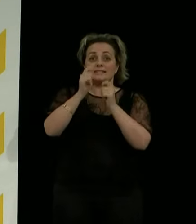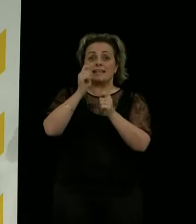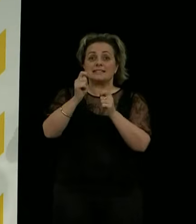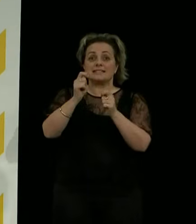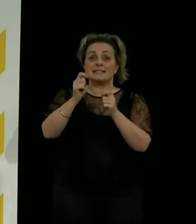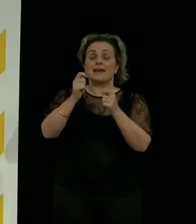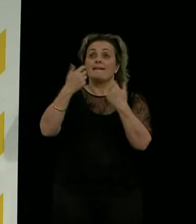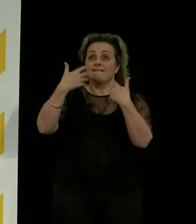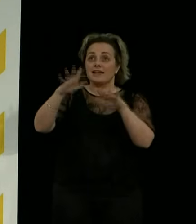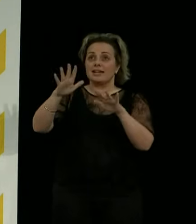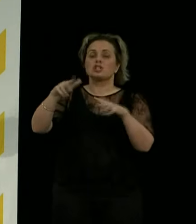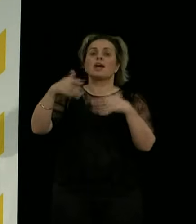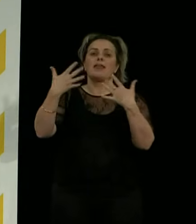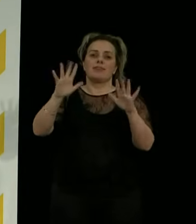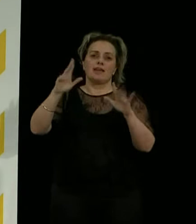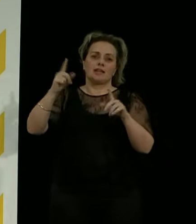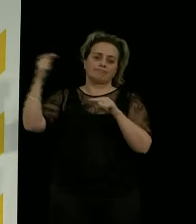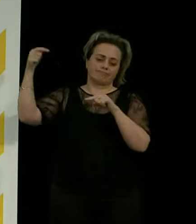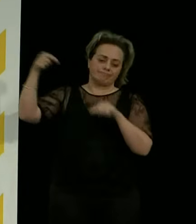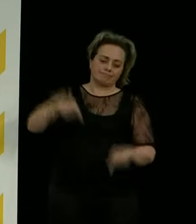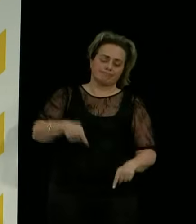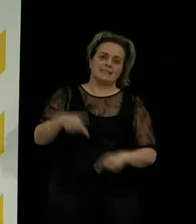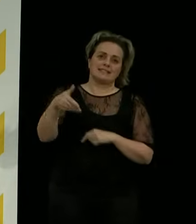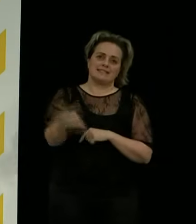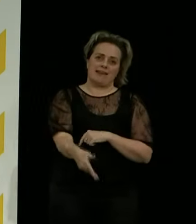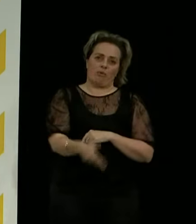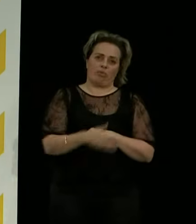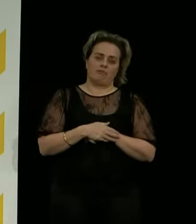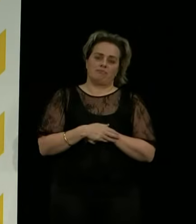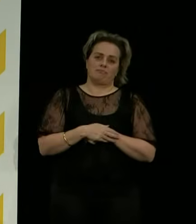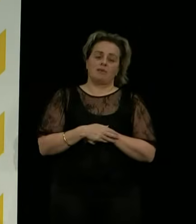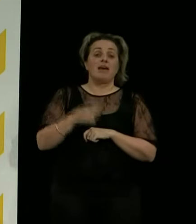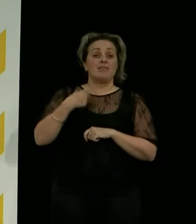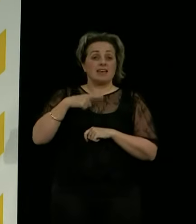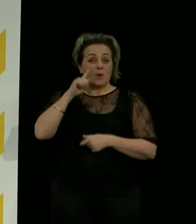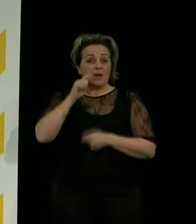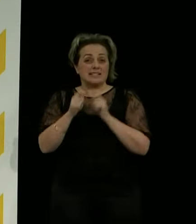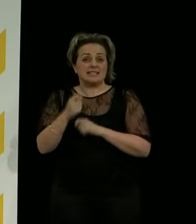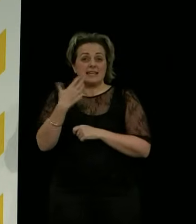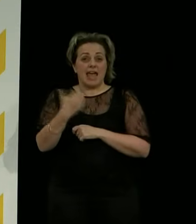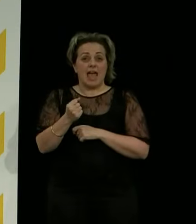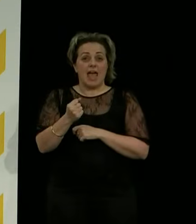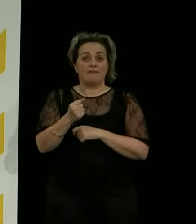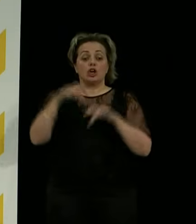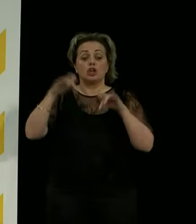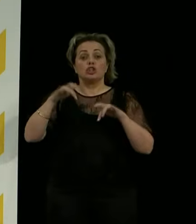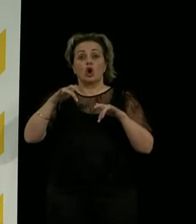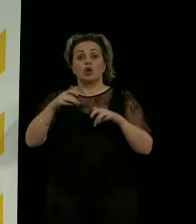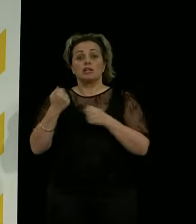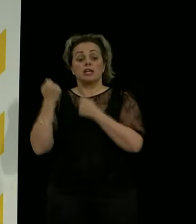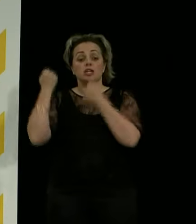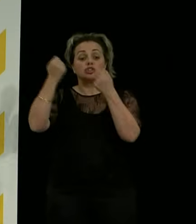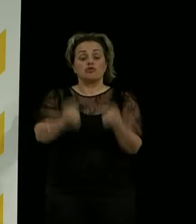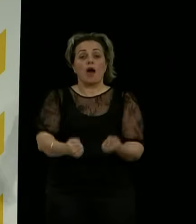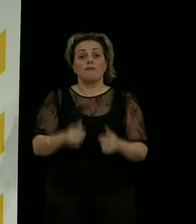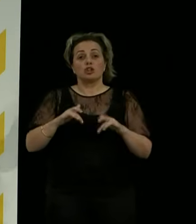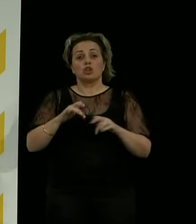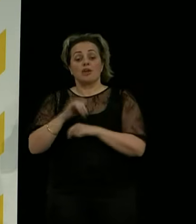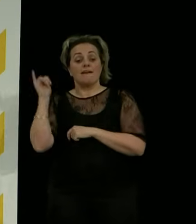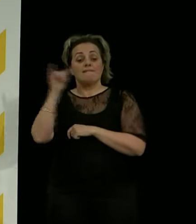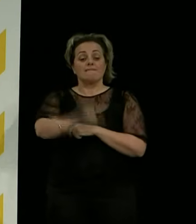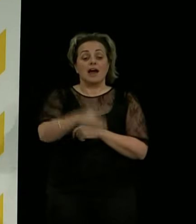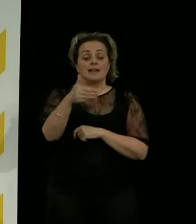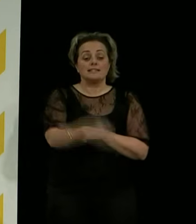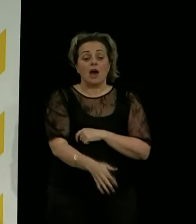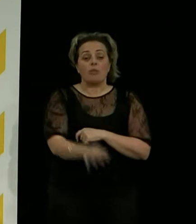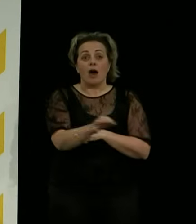So that's why we have the testing regime in the first place. We just do it a little bit earlier to prevent movement coming down to the rest of the